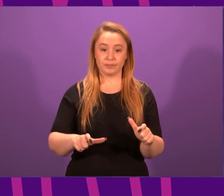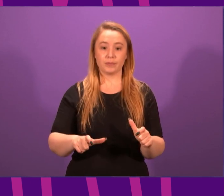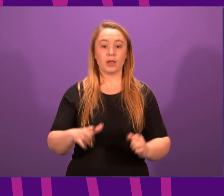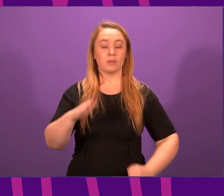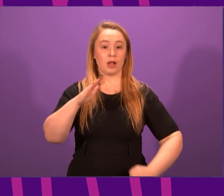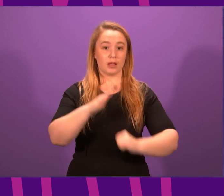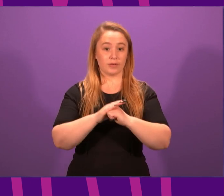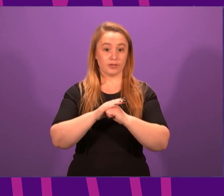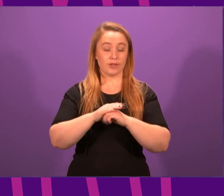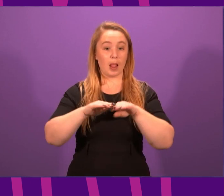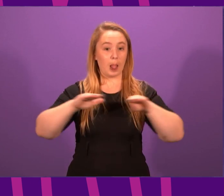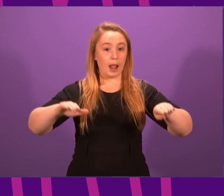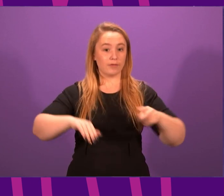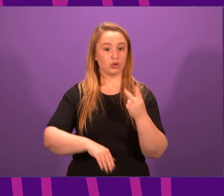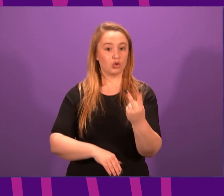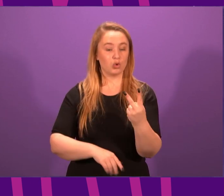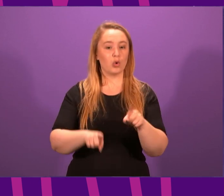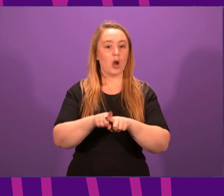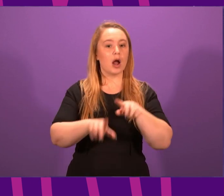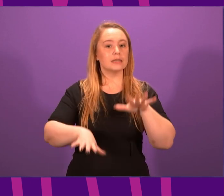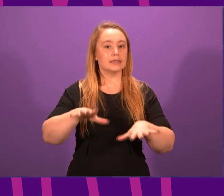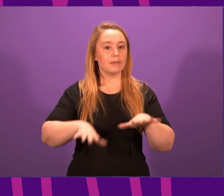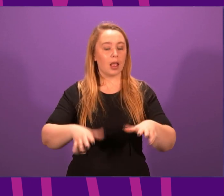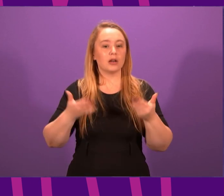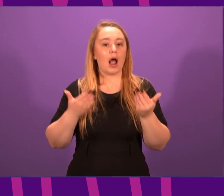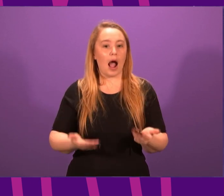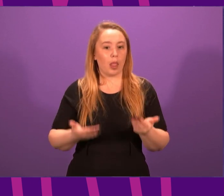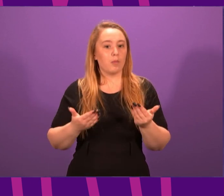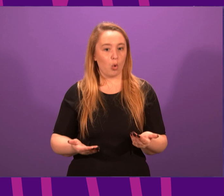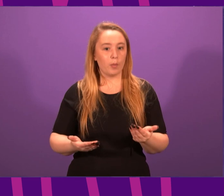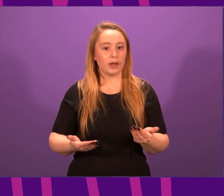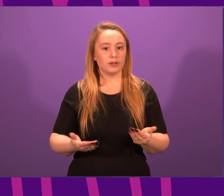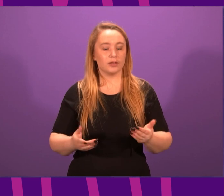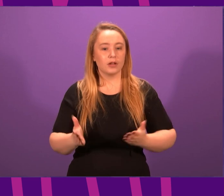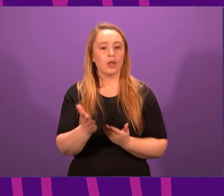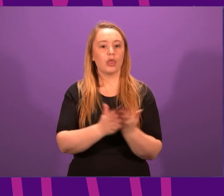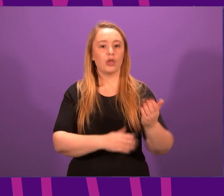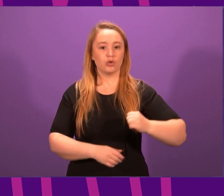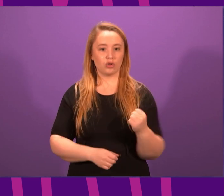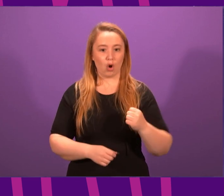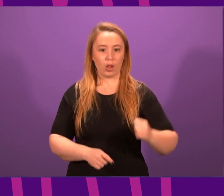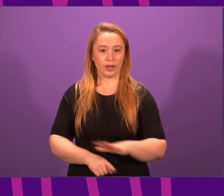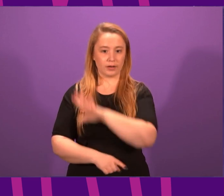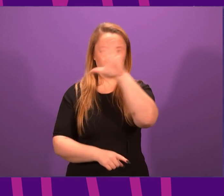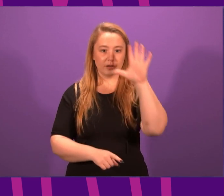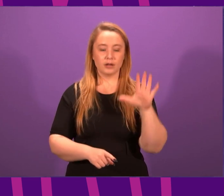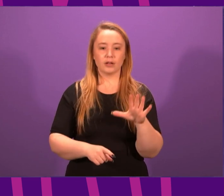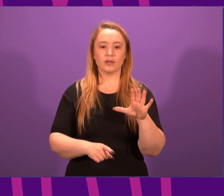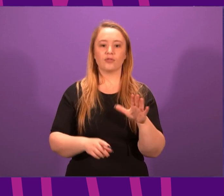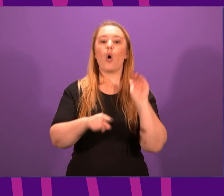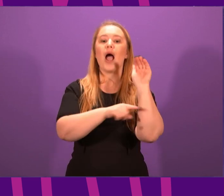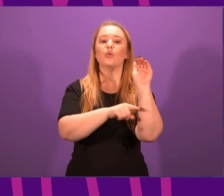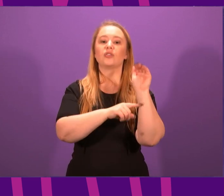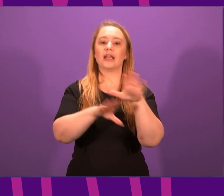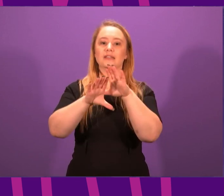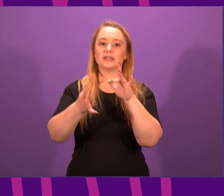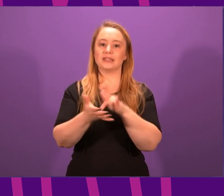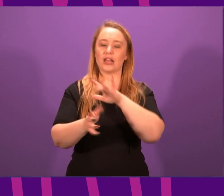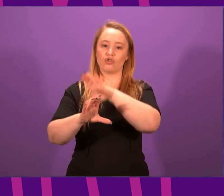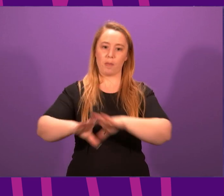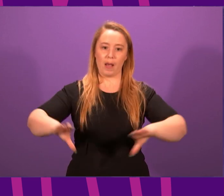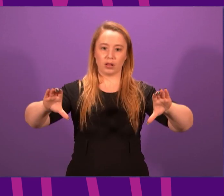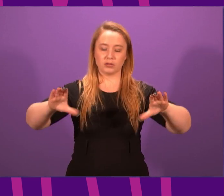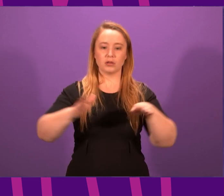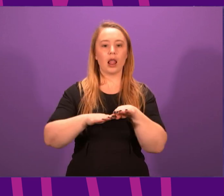we propose for level 2 are similar to those that currently apply across Scotland outside the Central Belt, and level 3 resembles the